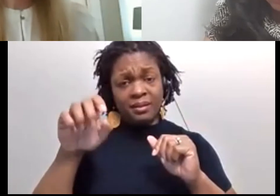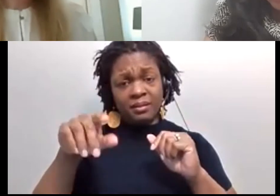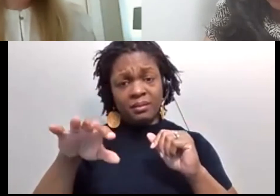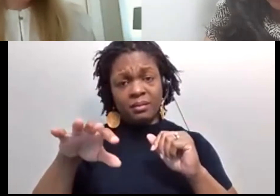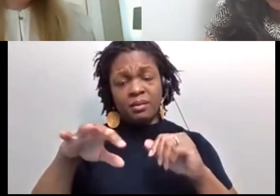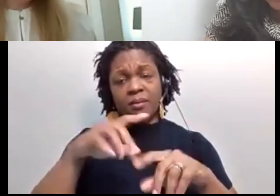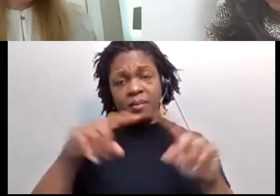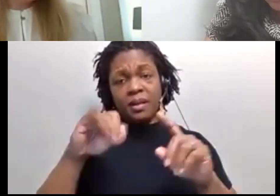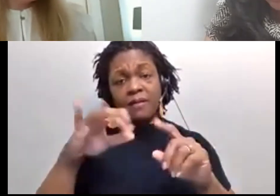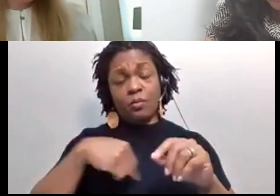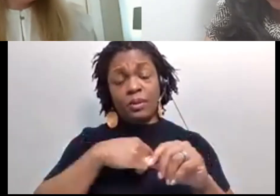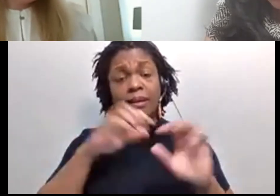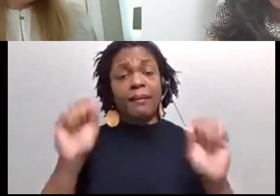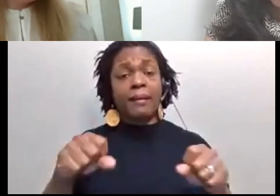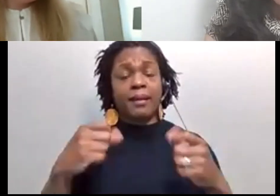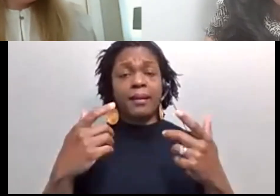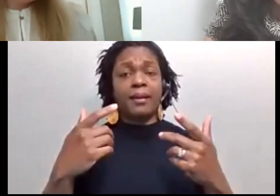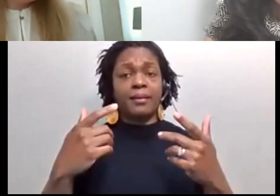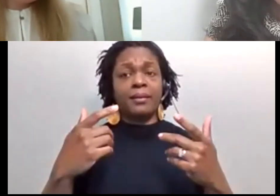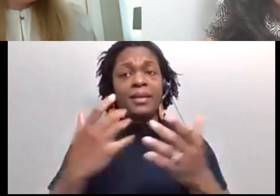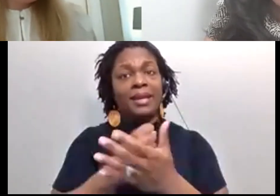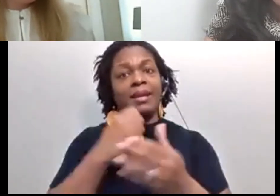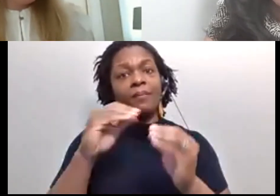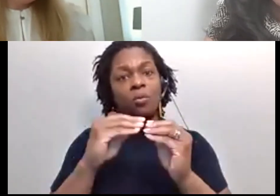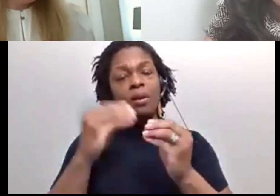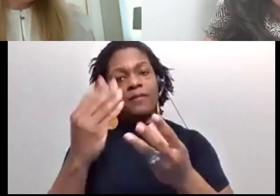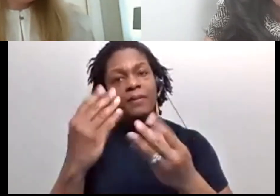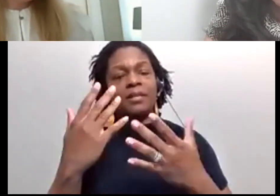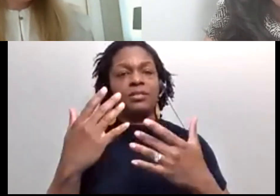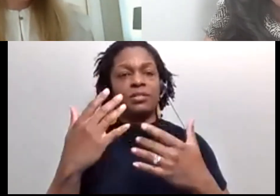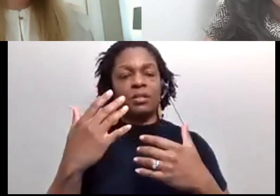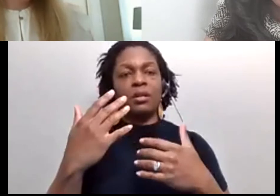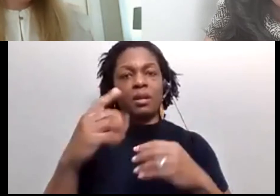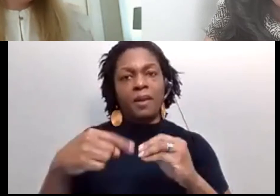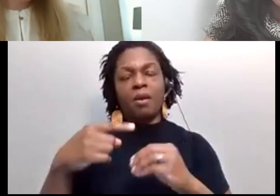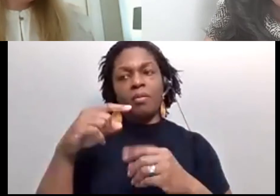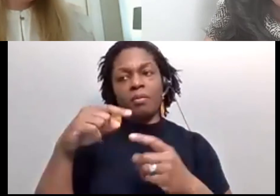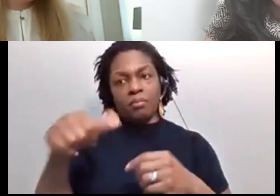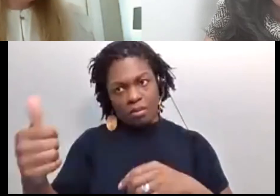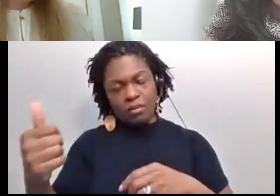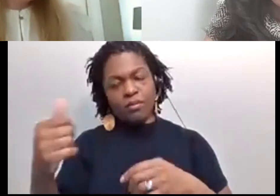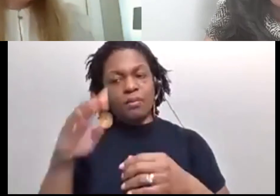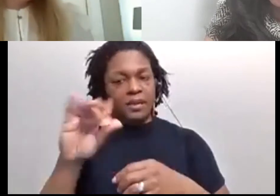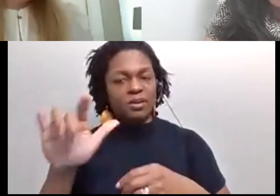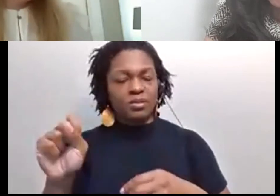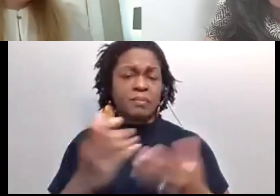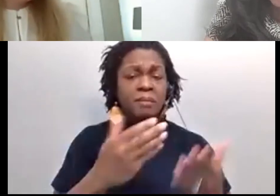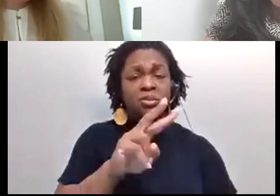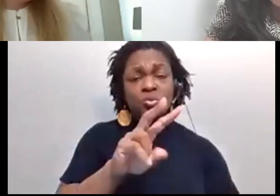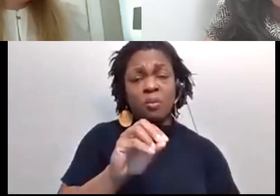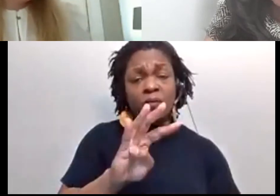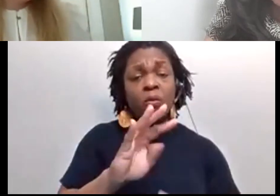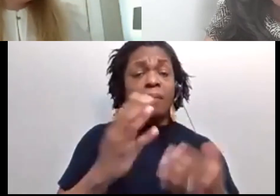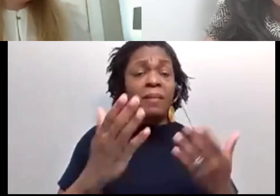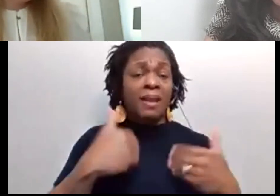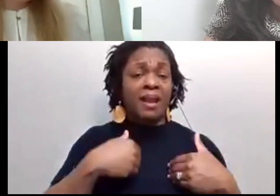kind of just like keep informed about those, like even 204, maybe have LDH come and